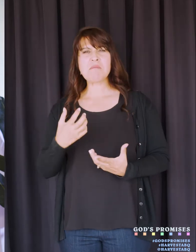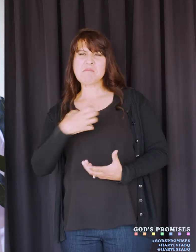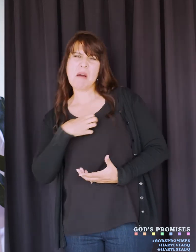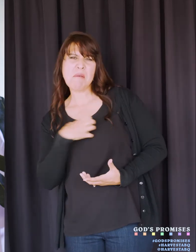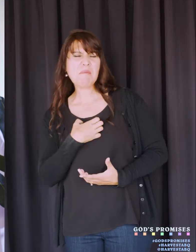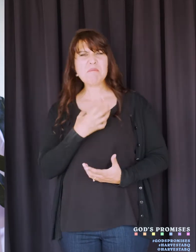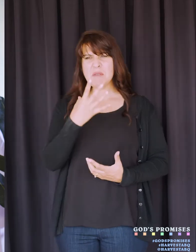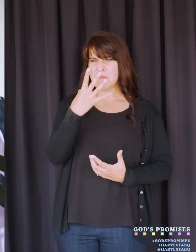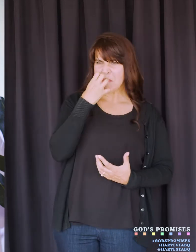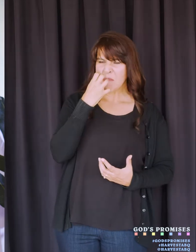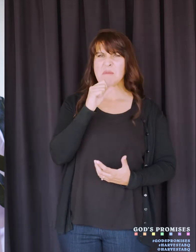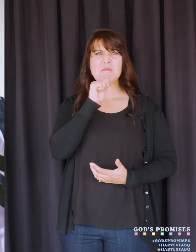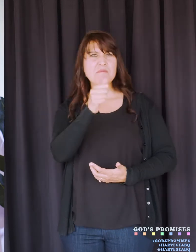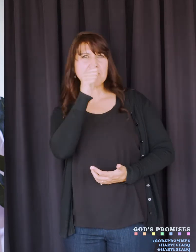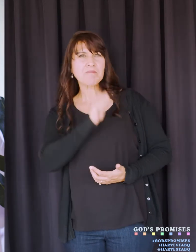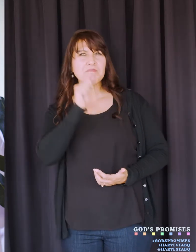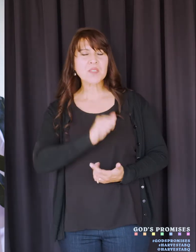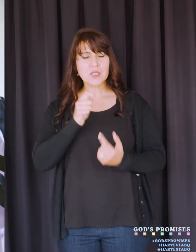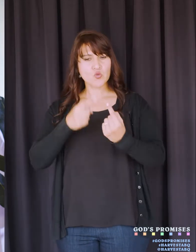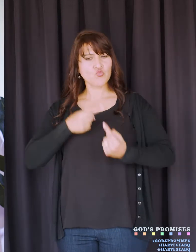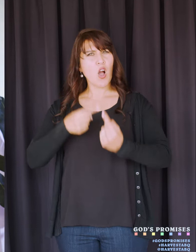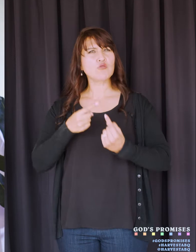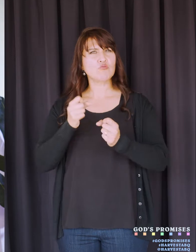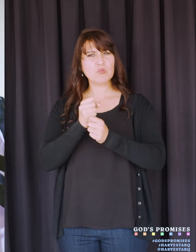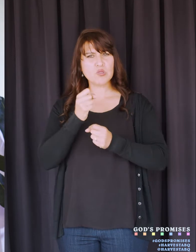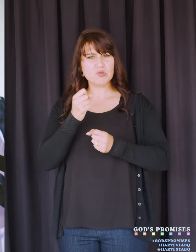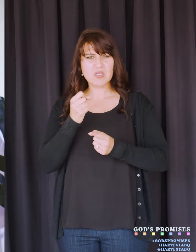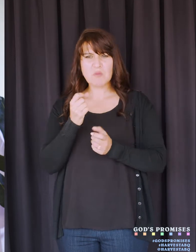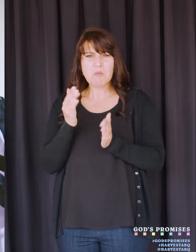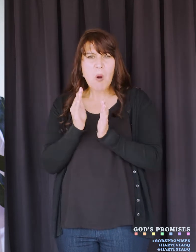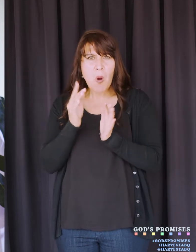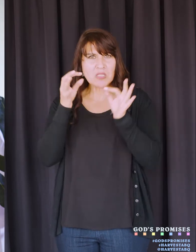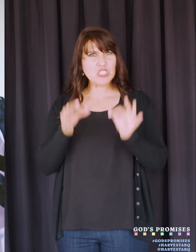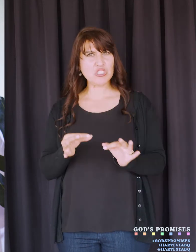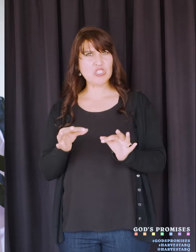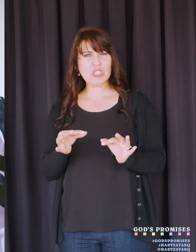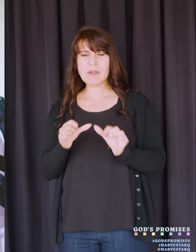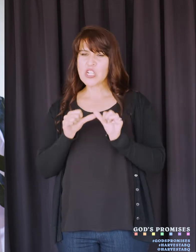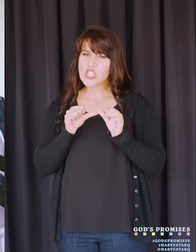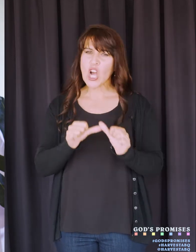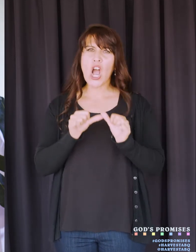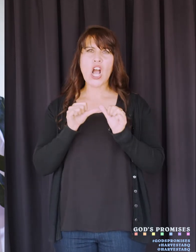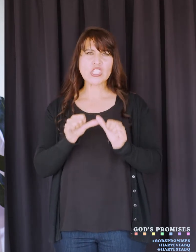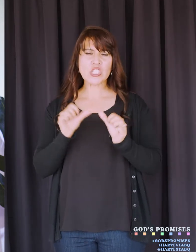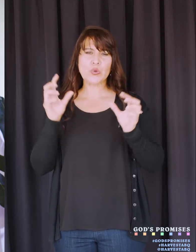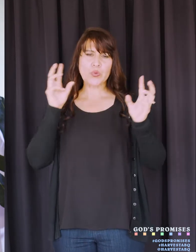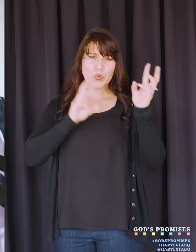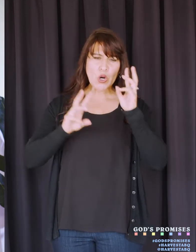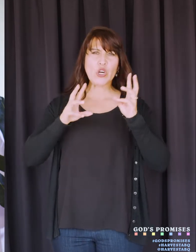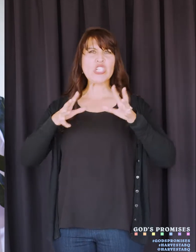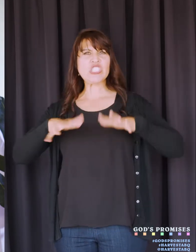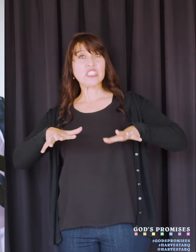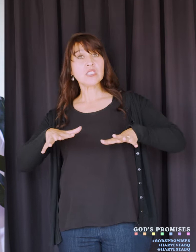I'm impatient. I struggle to make even the smallest decisions. I'm constantly worried and